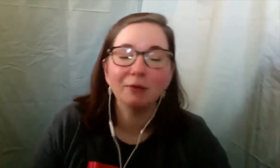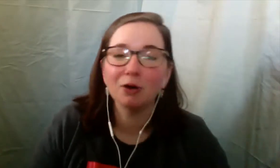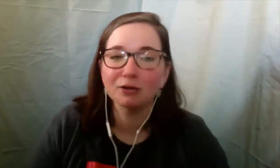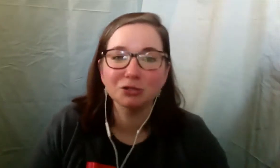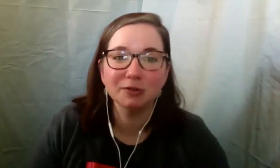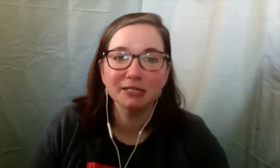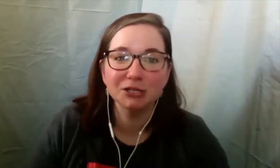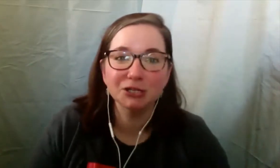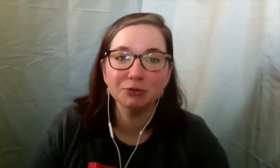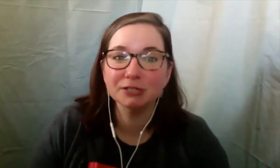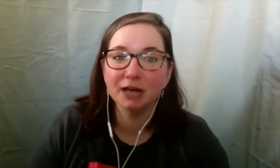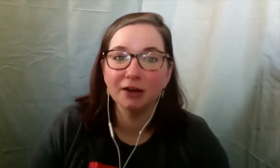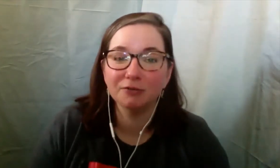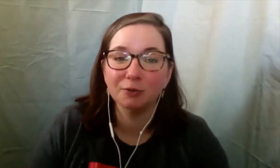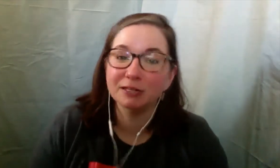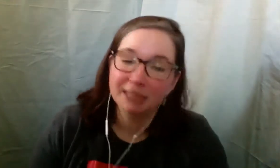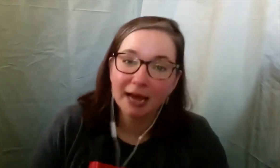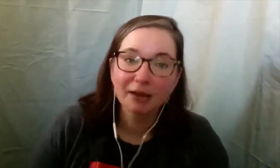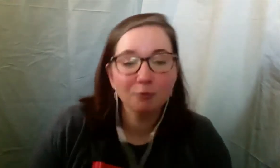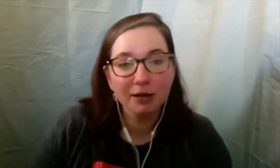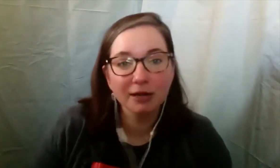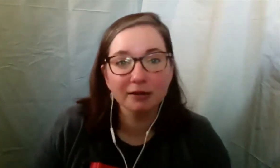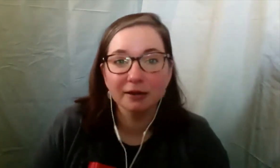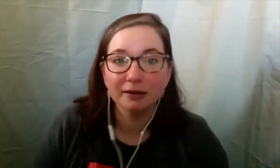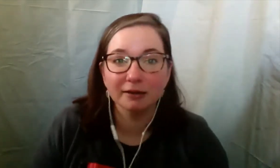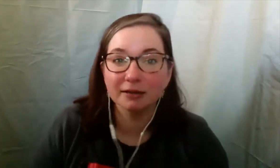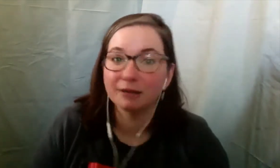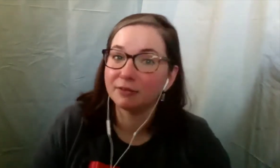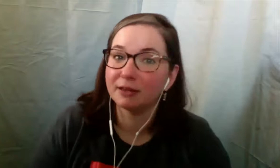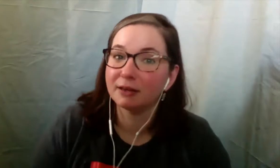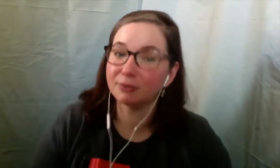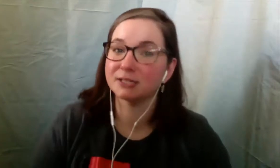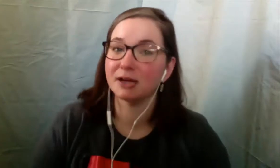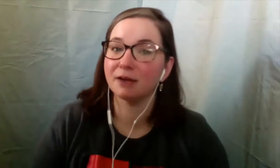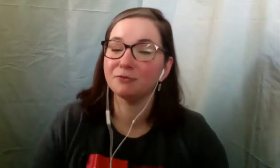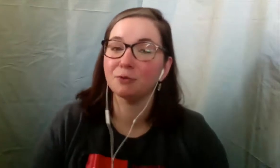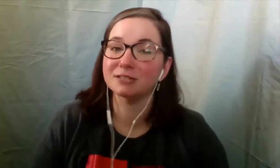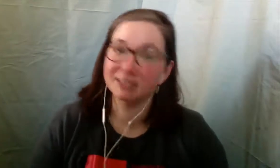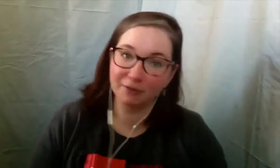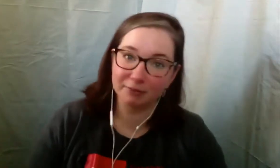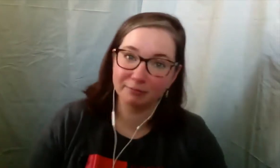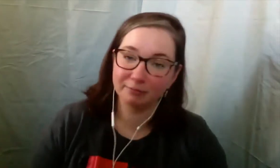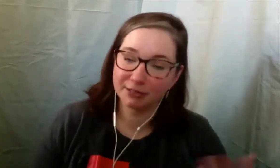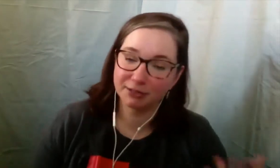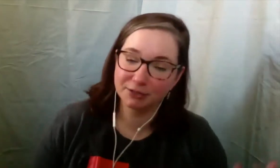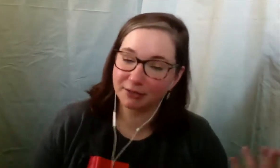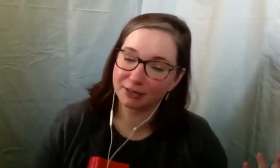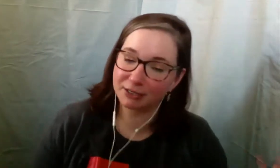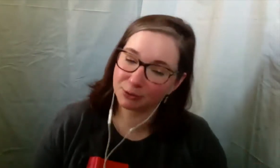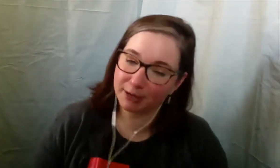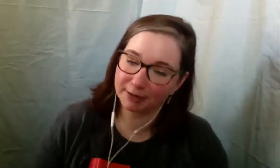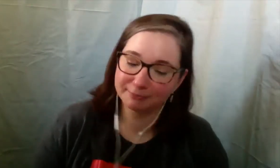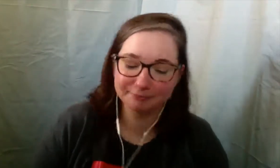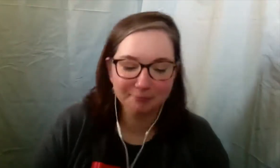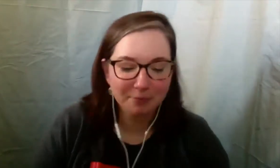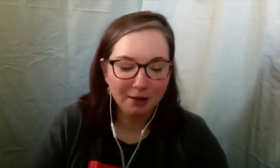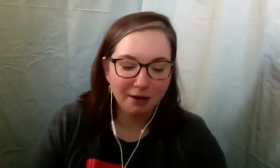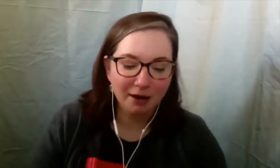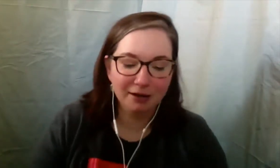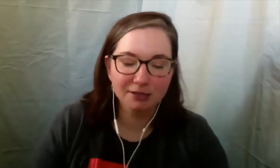be teaching you the sign for day, week, and even the number sign for seven, because there are 7 days in a week. So we'll go